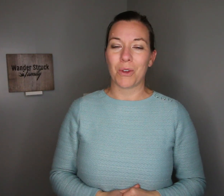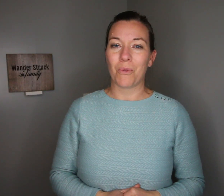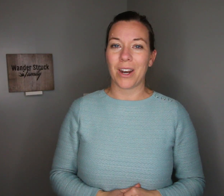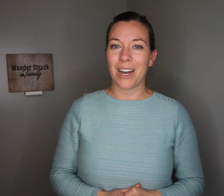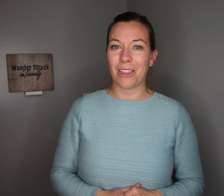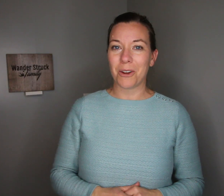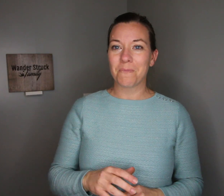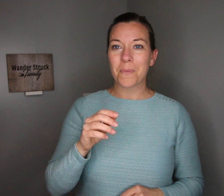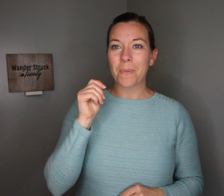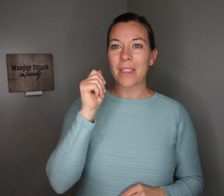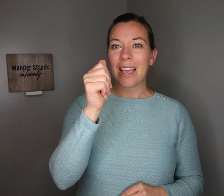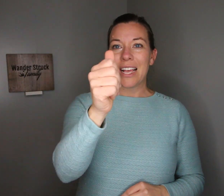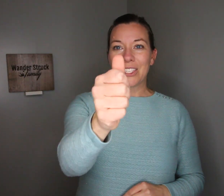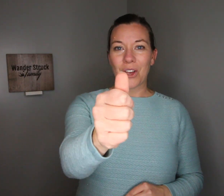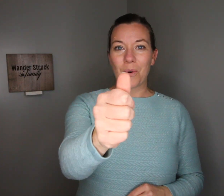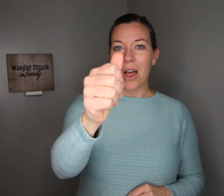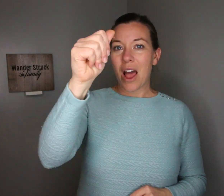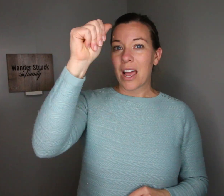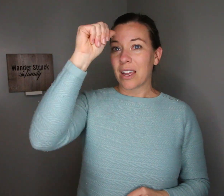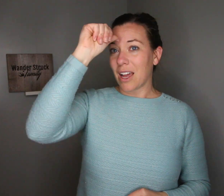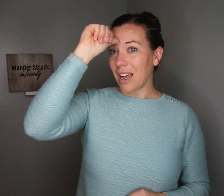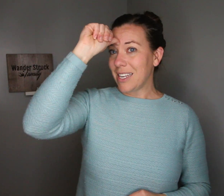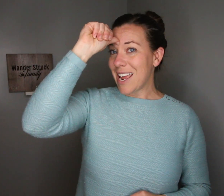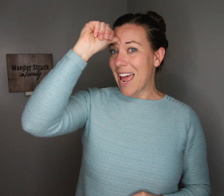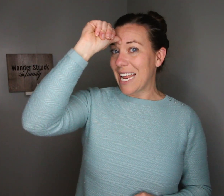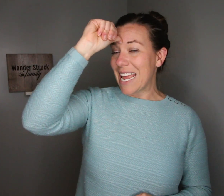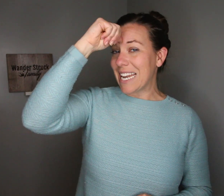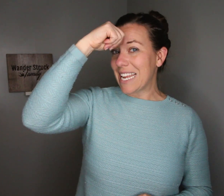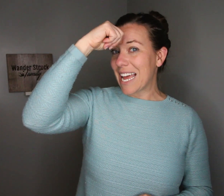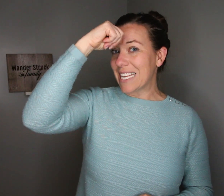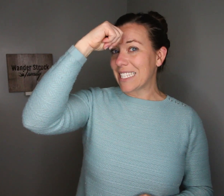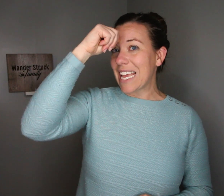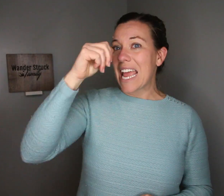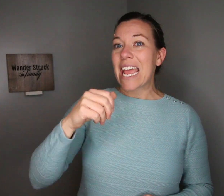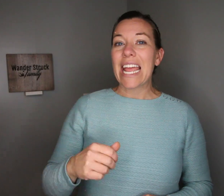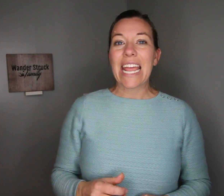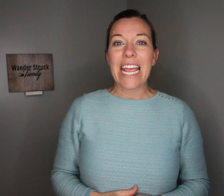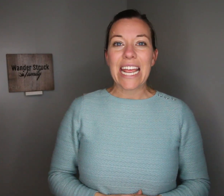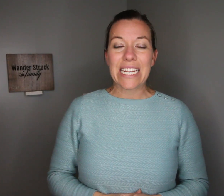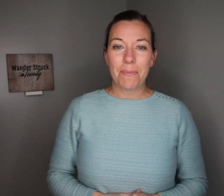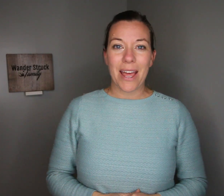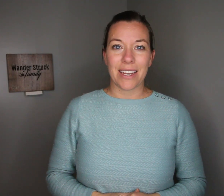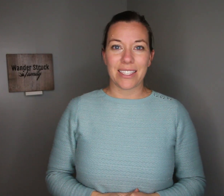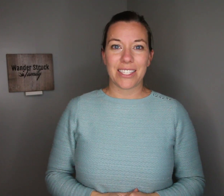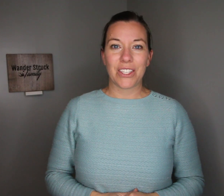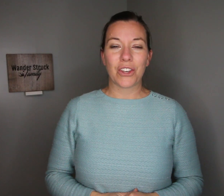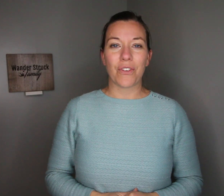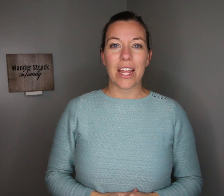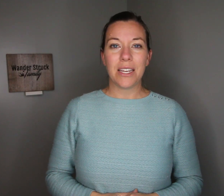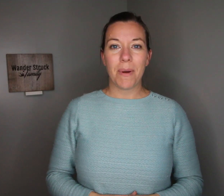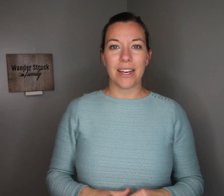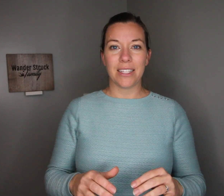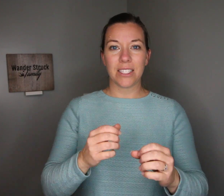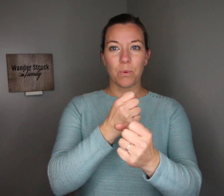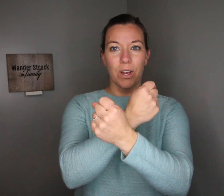one another. So Gandhi and India's independence. So for independence, we're going to